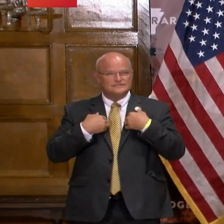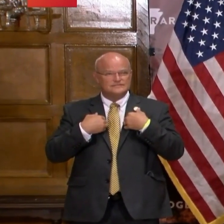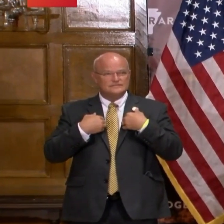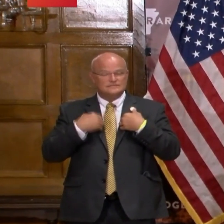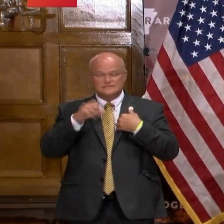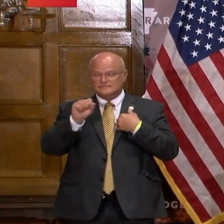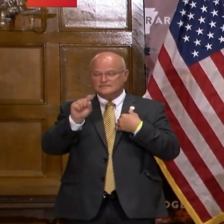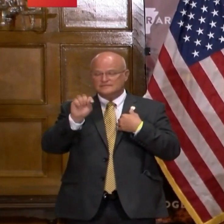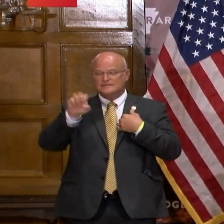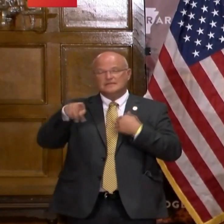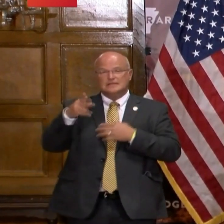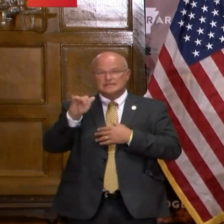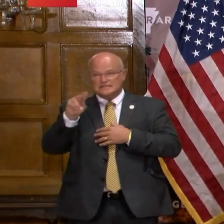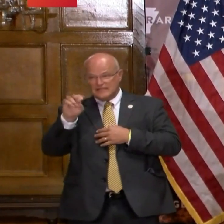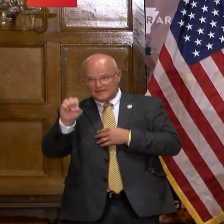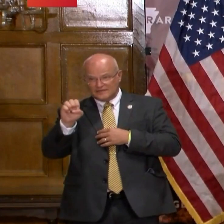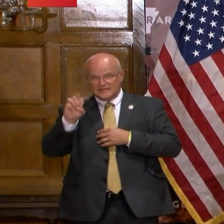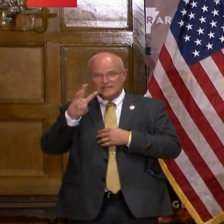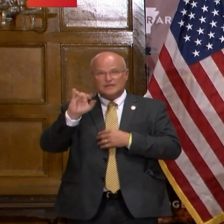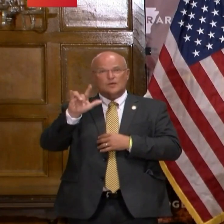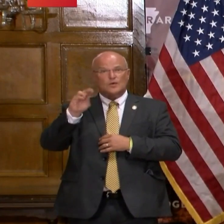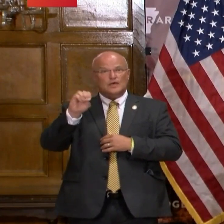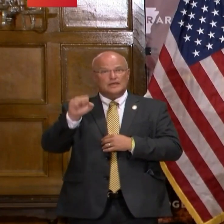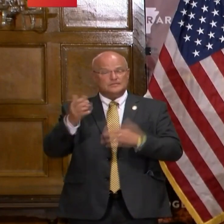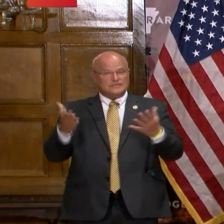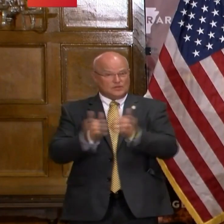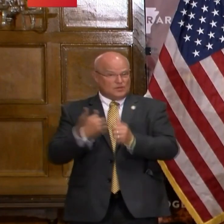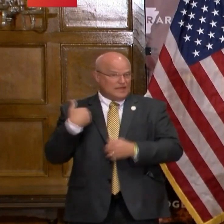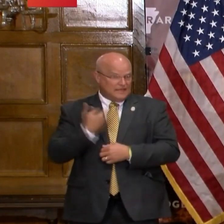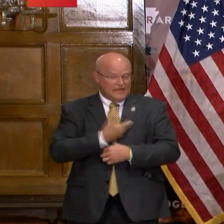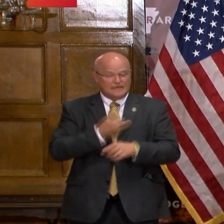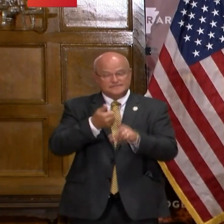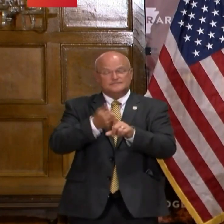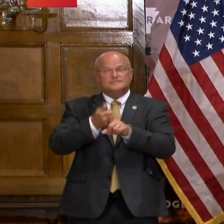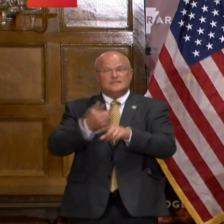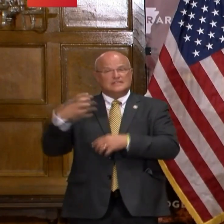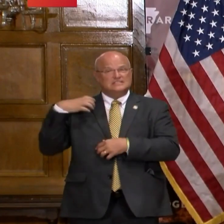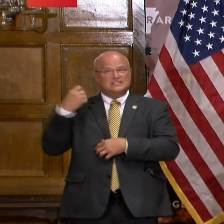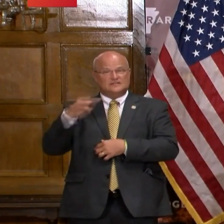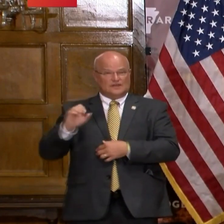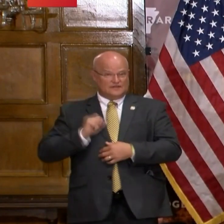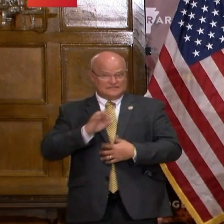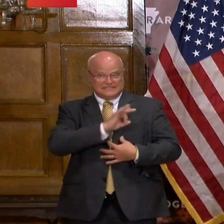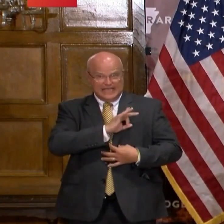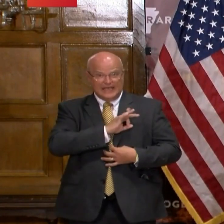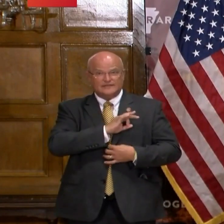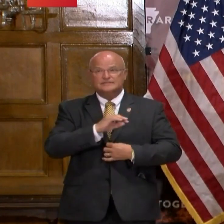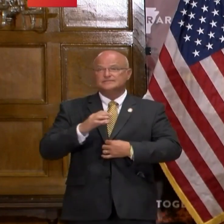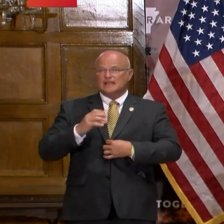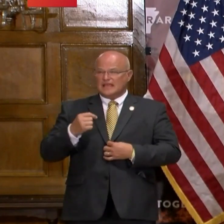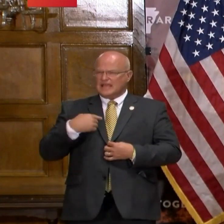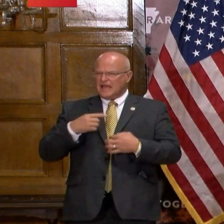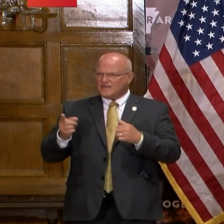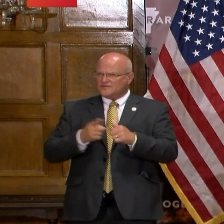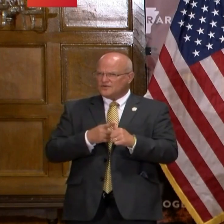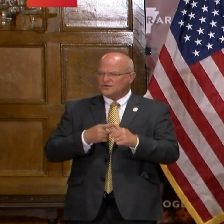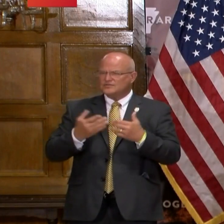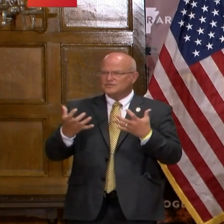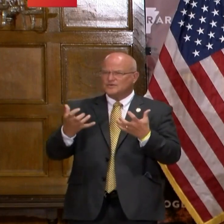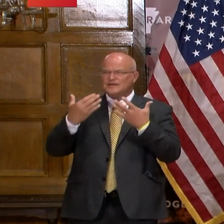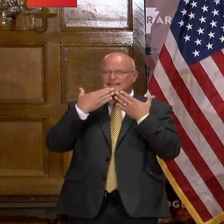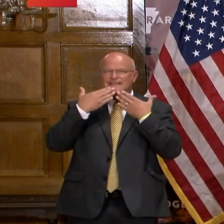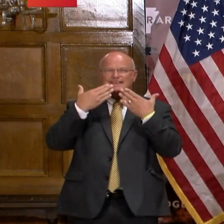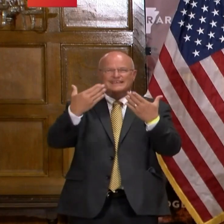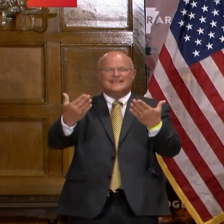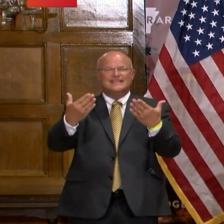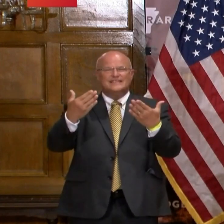Ms. Stephanie Williams here, who is the Chief of Staff, and I first want to thank